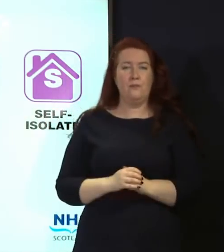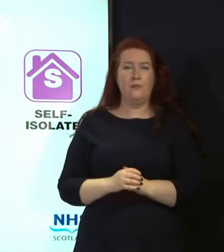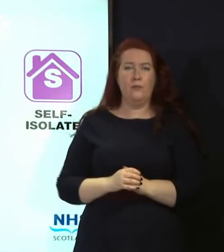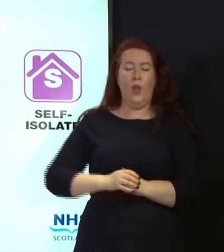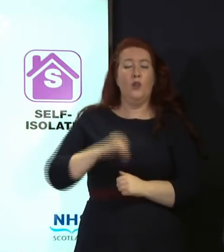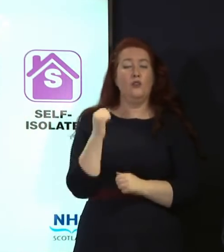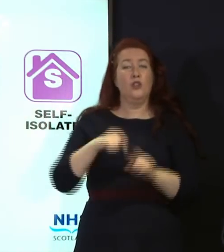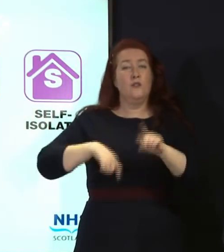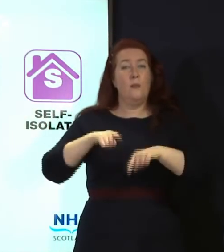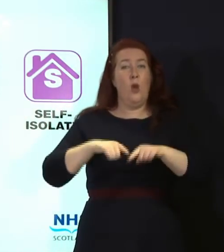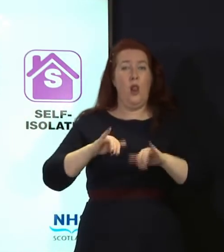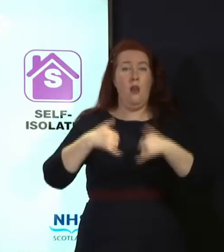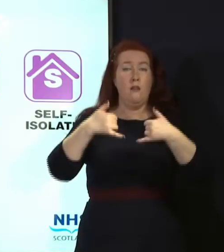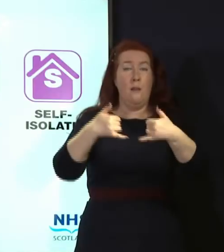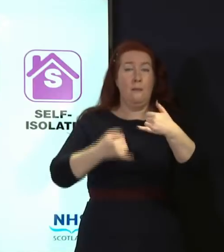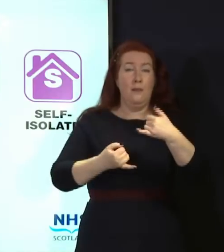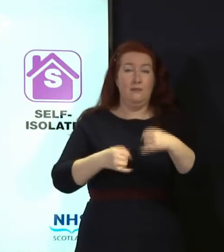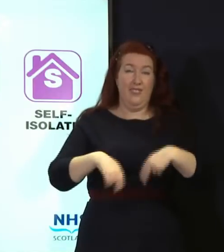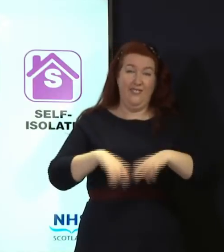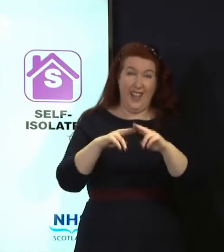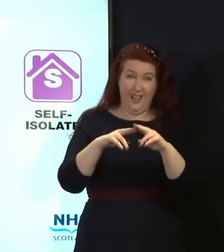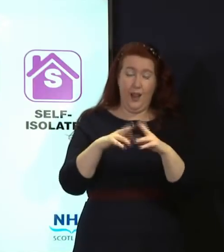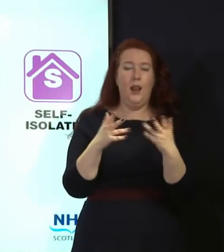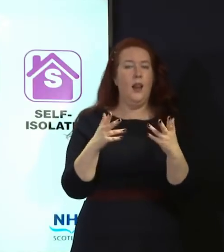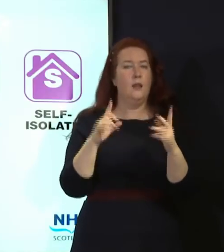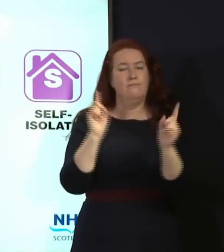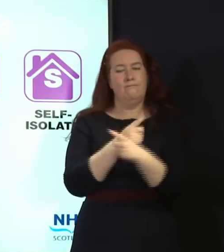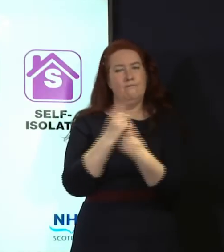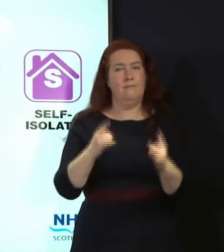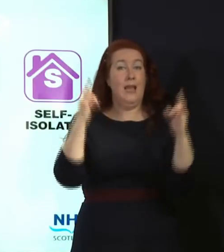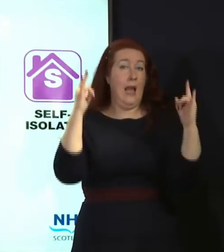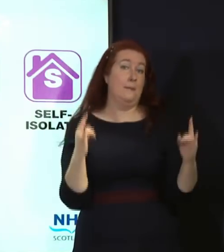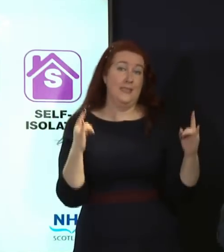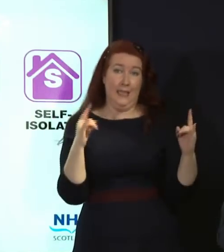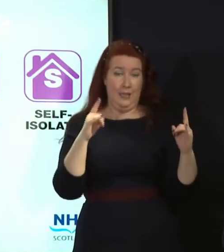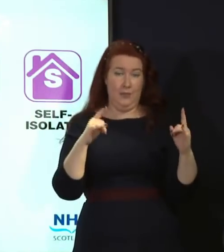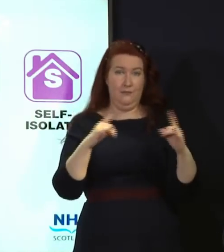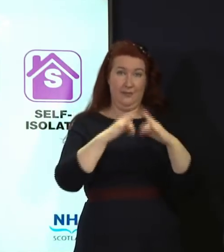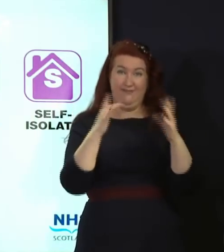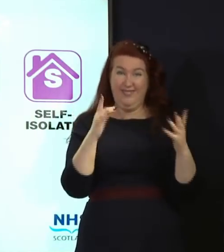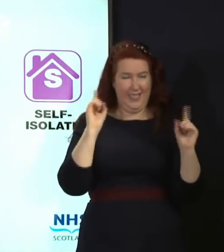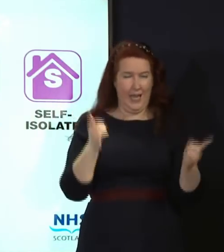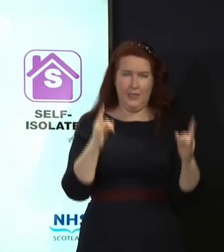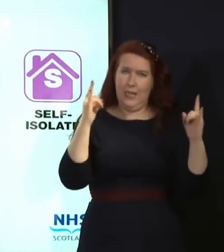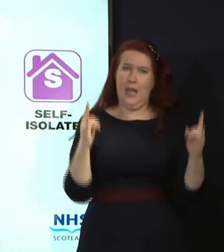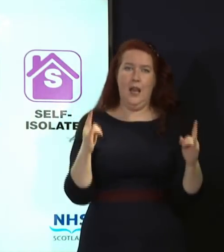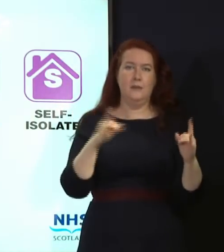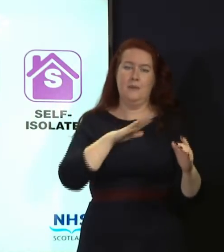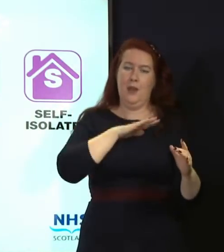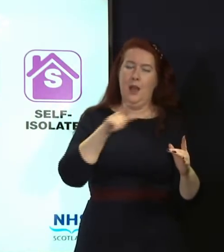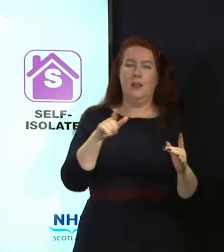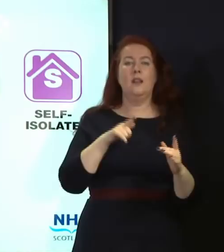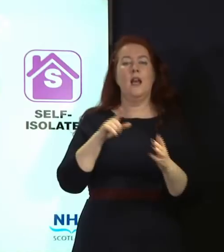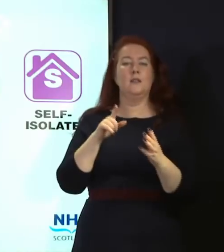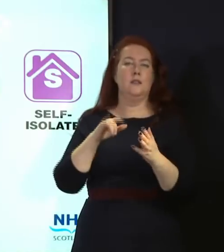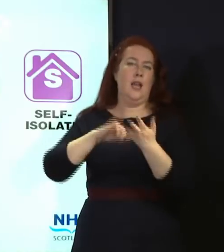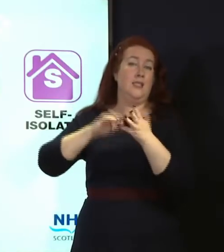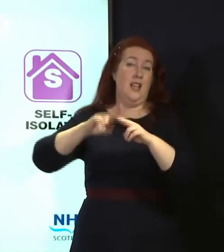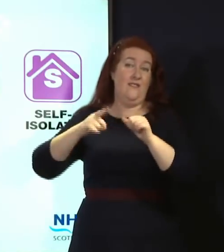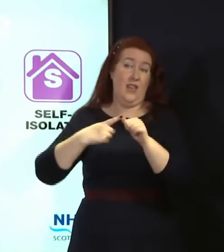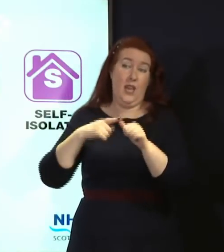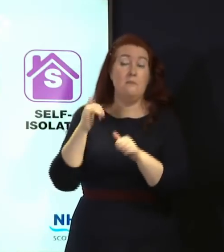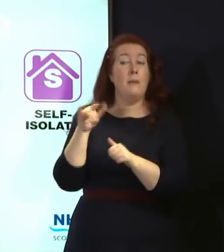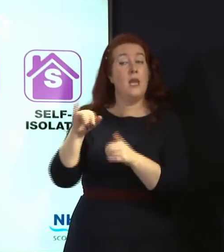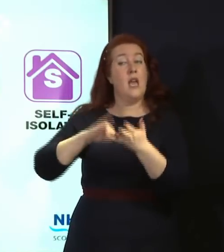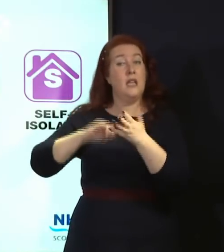relatively straightforward. The Cup final cannot be at Hampden for operational reasons that the SFA and UEFA are doing. If the SFA decide to